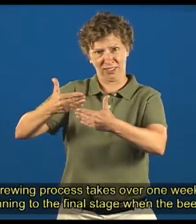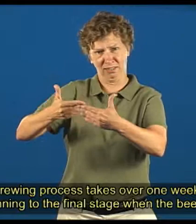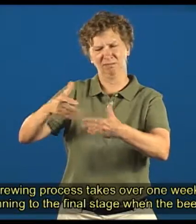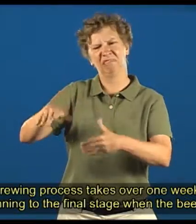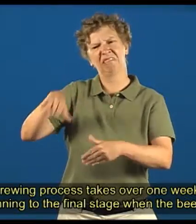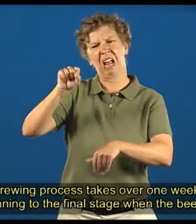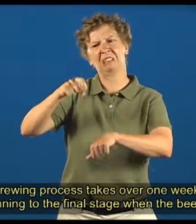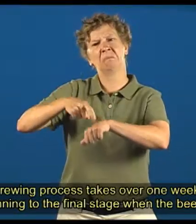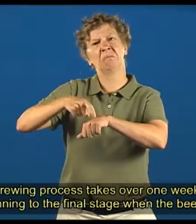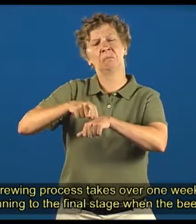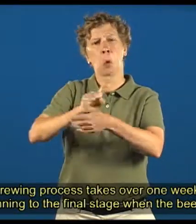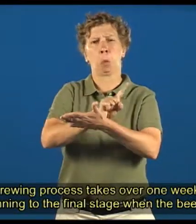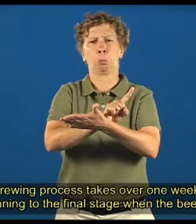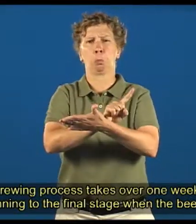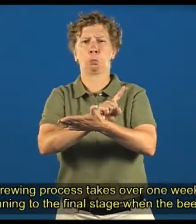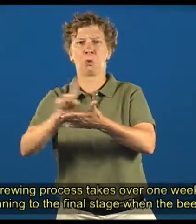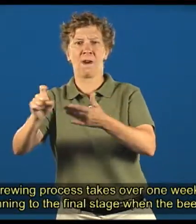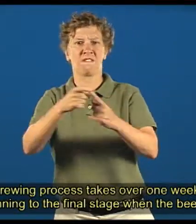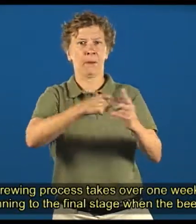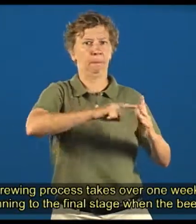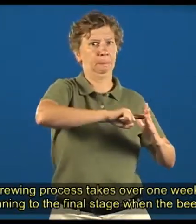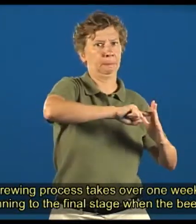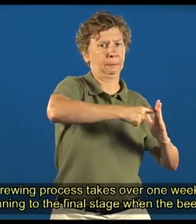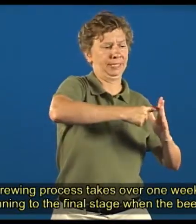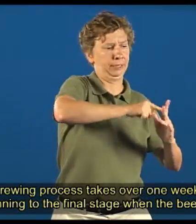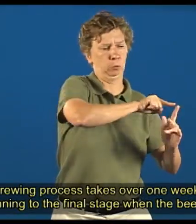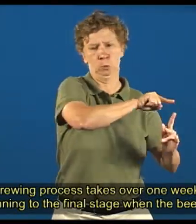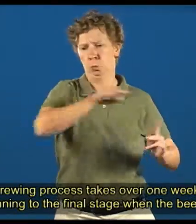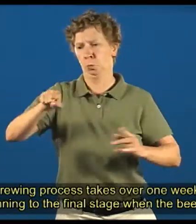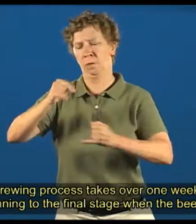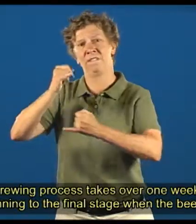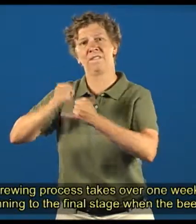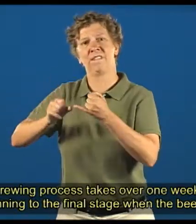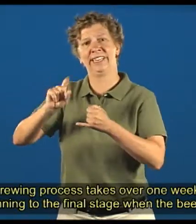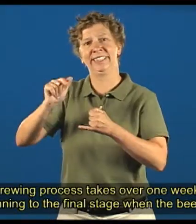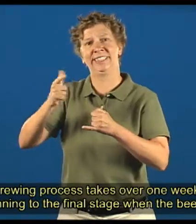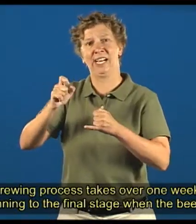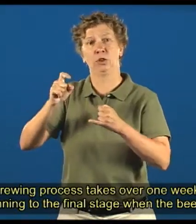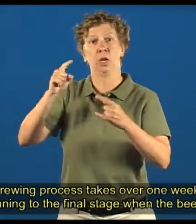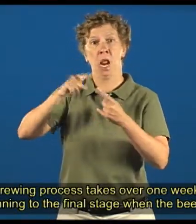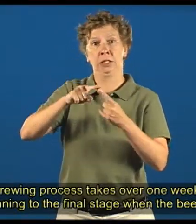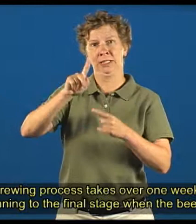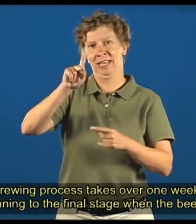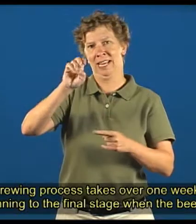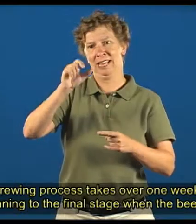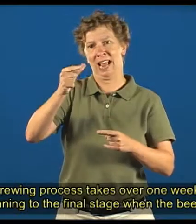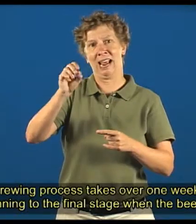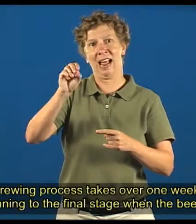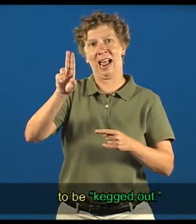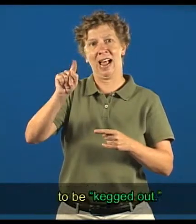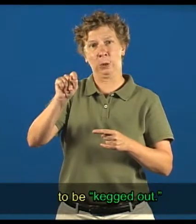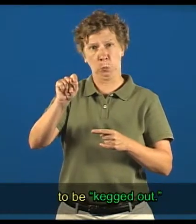The brewing process takes over 1 week from the beginning to the final stage when the beer is ready to be kegged out.